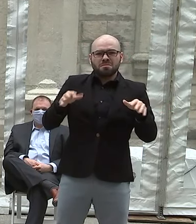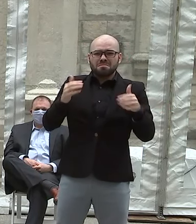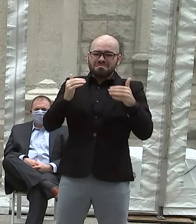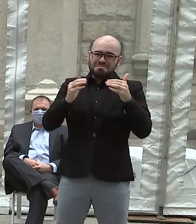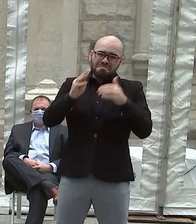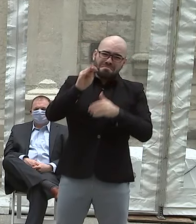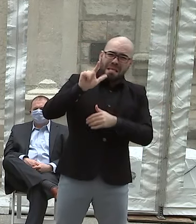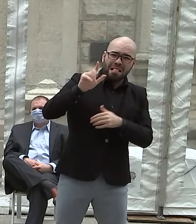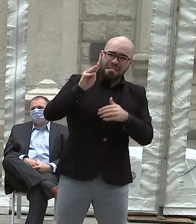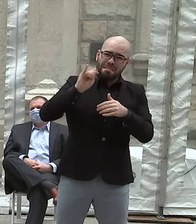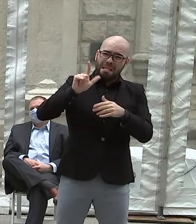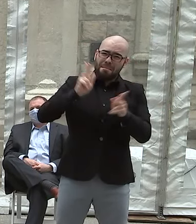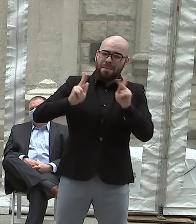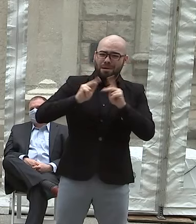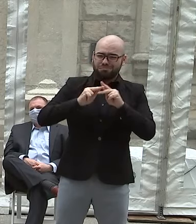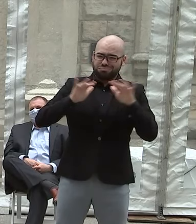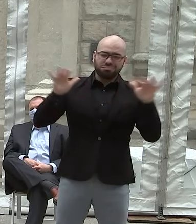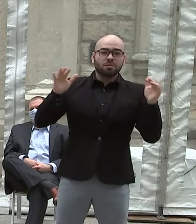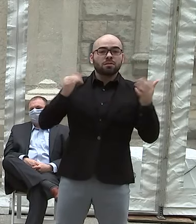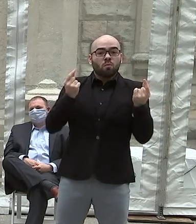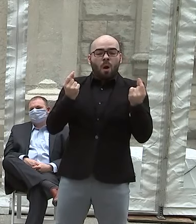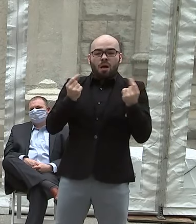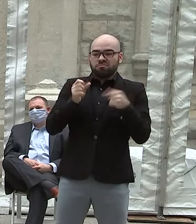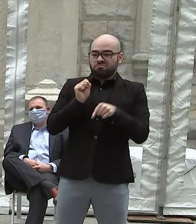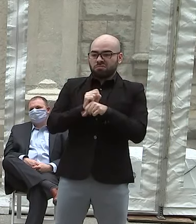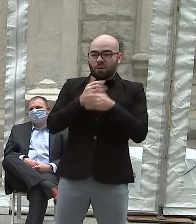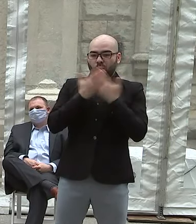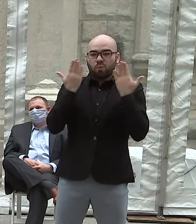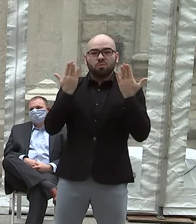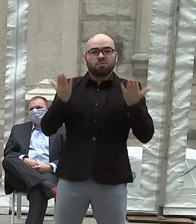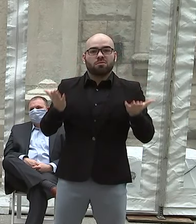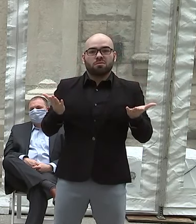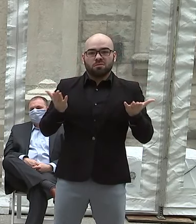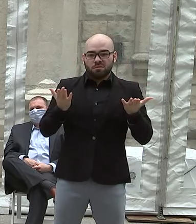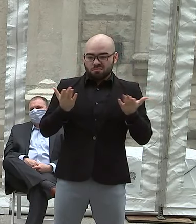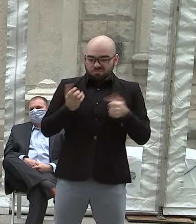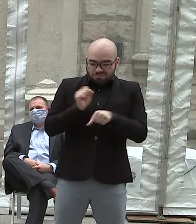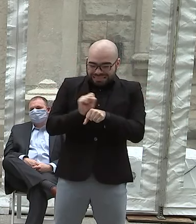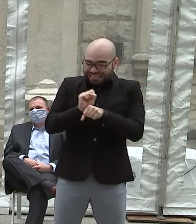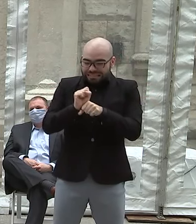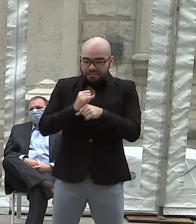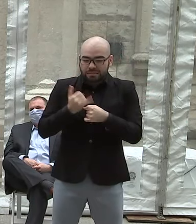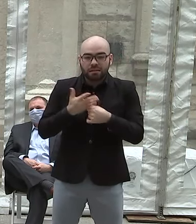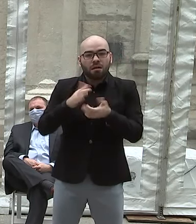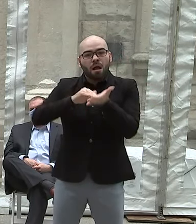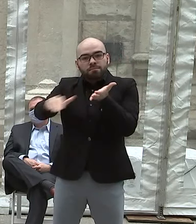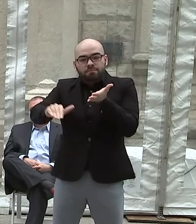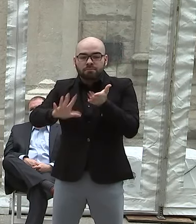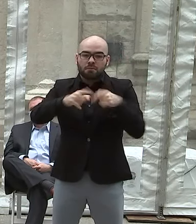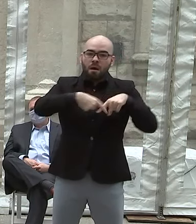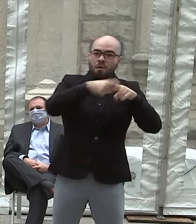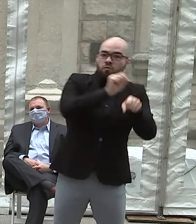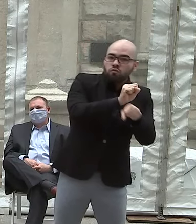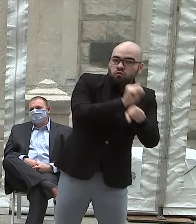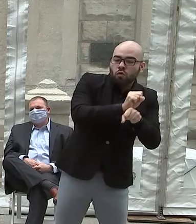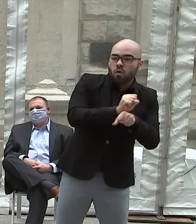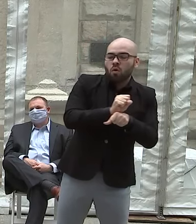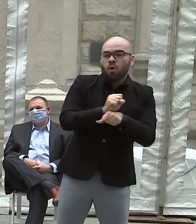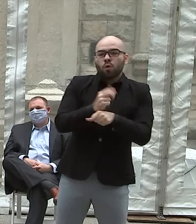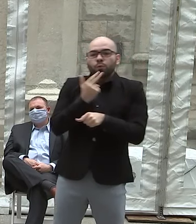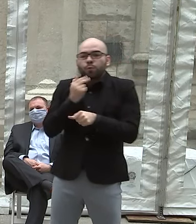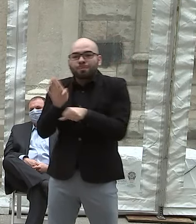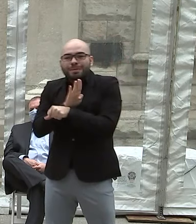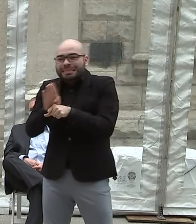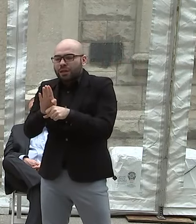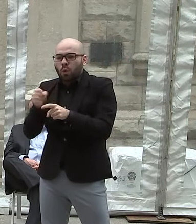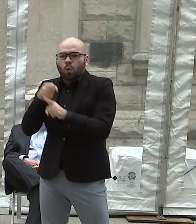Chicagoland region out of their jobs, with the most vulnerable communities being the hardest hit. Small businesses,